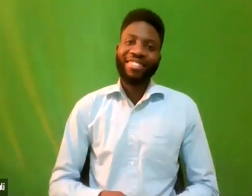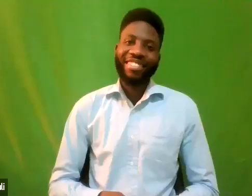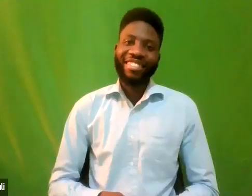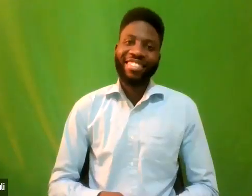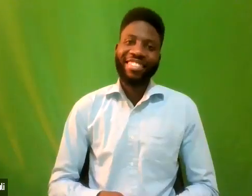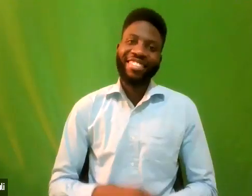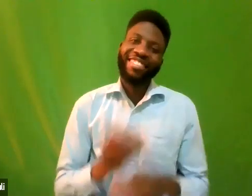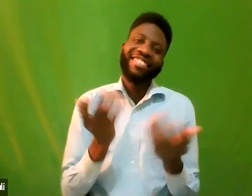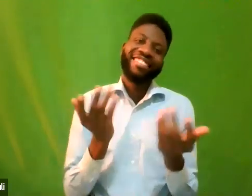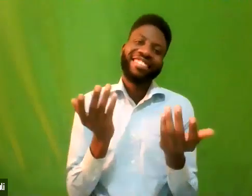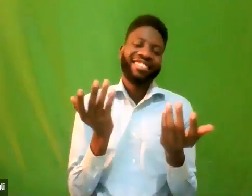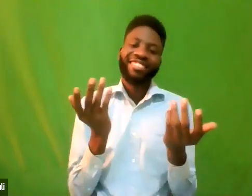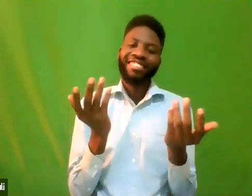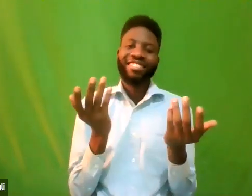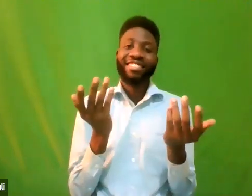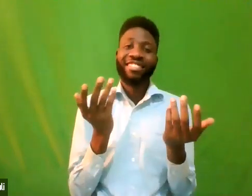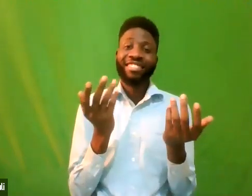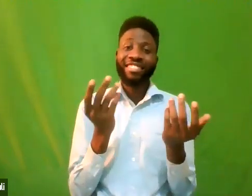If you don't look on me, No way. no way.